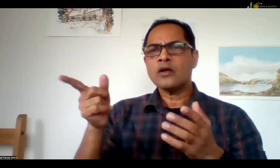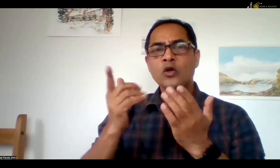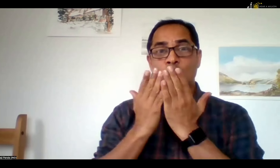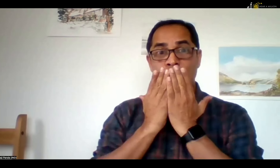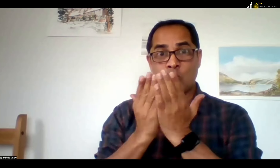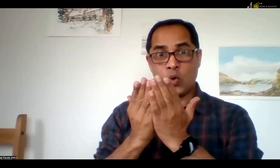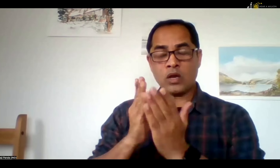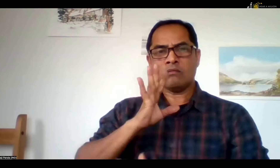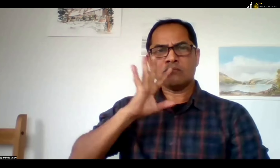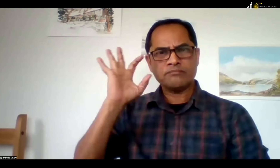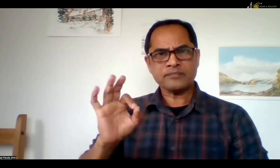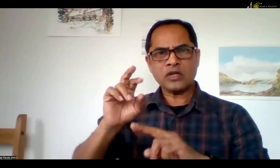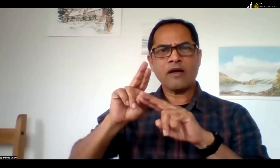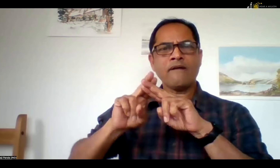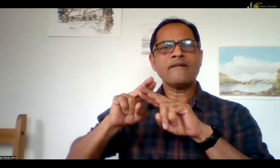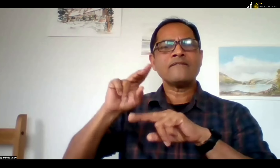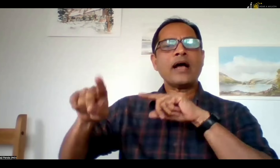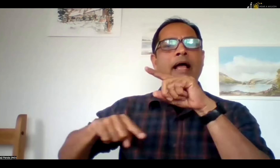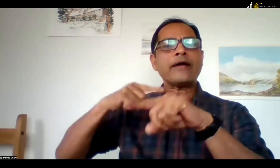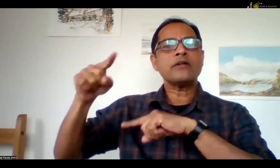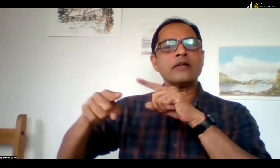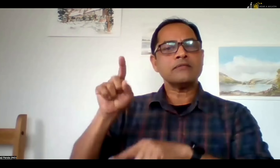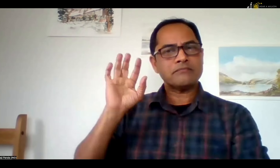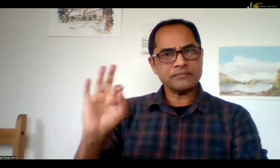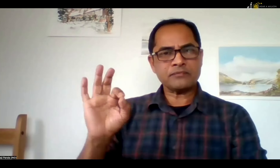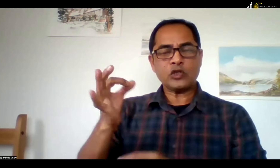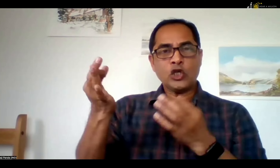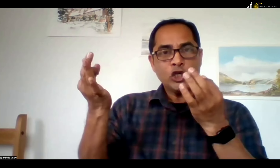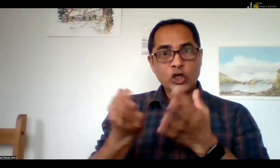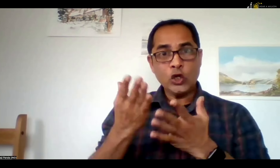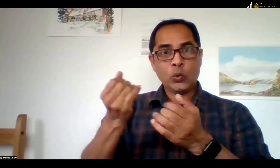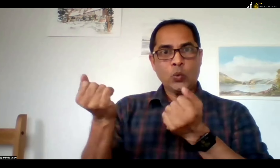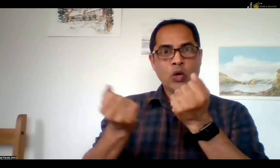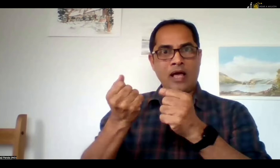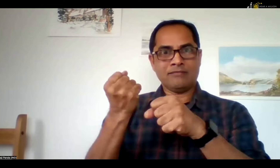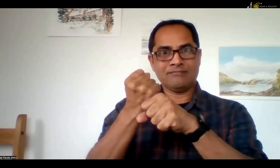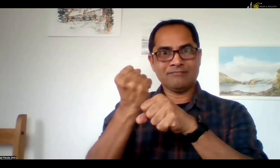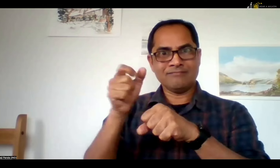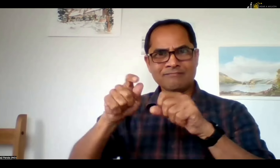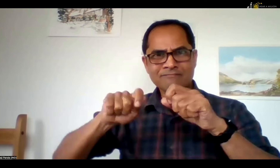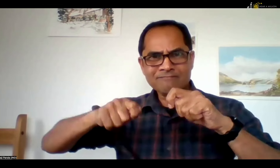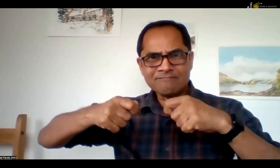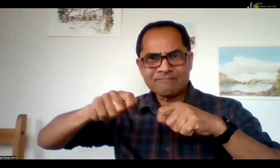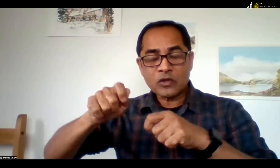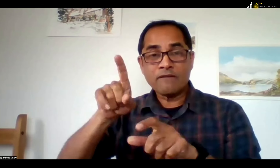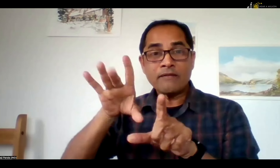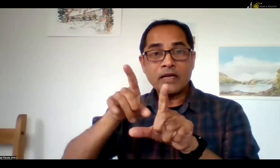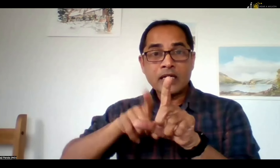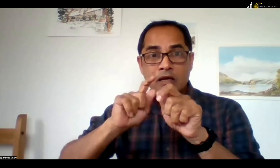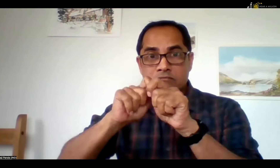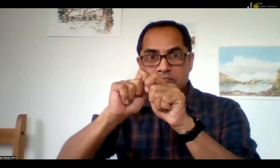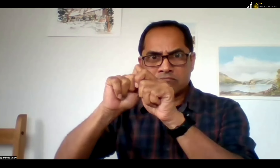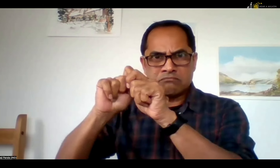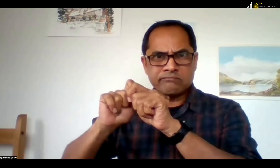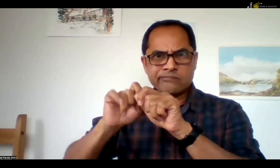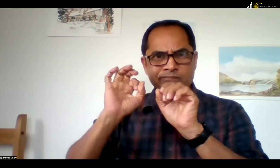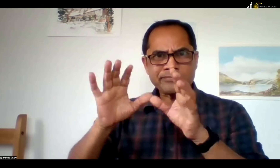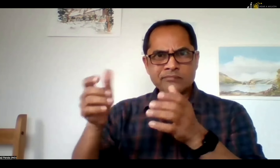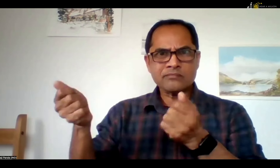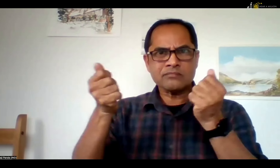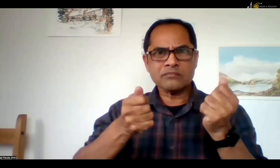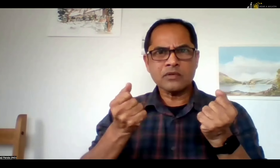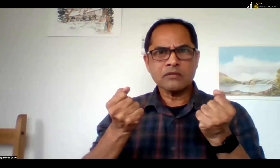mechanic when something needs fixing in your car or something like that. So, think of a factory where the